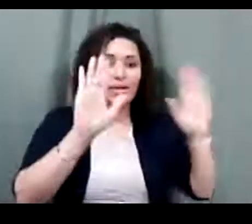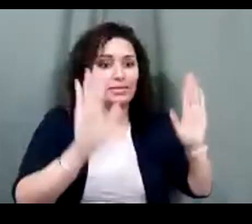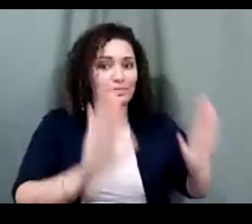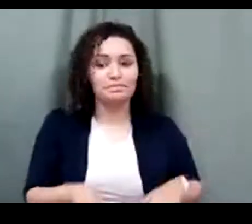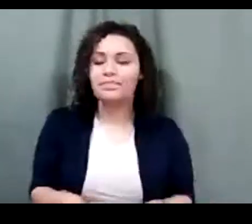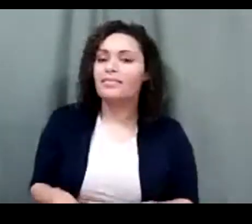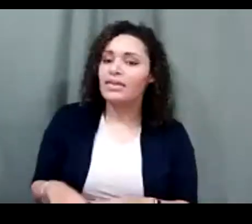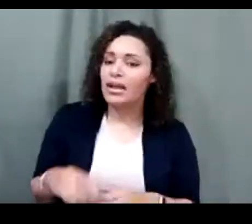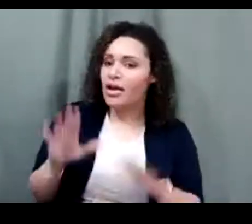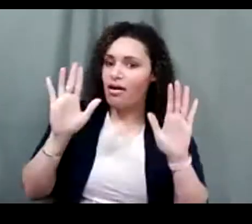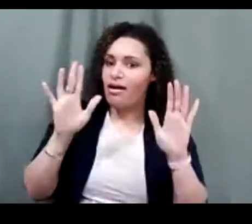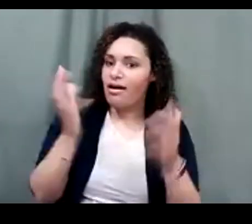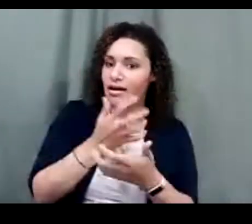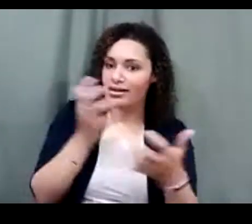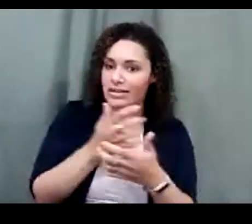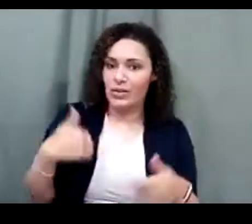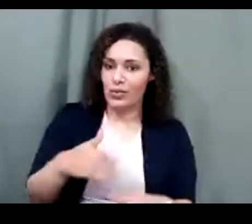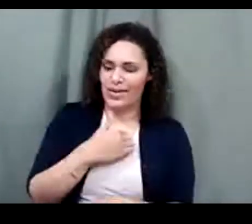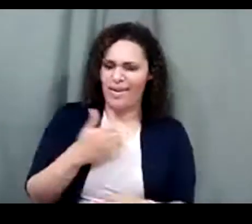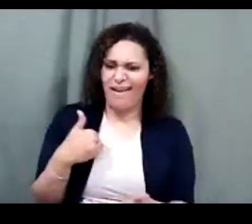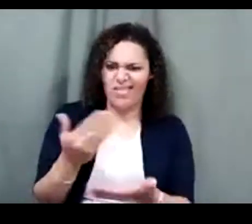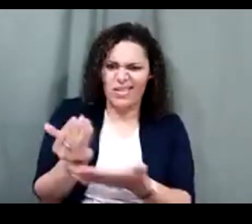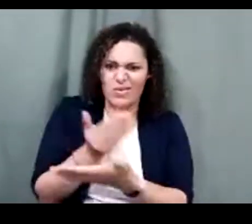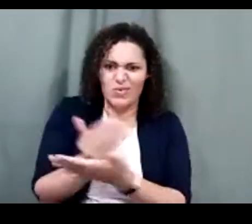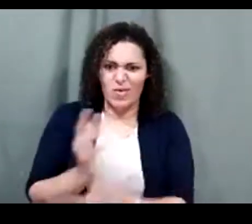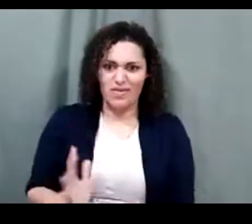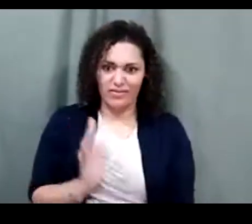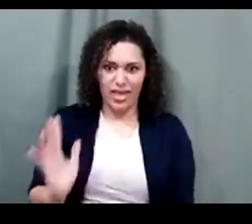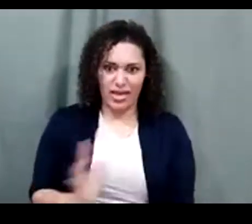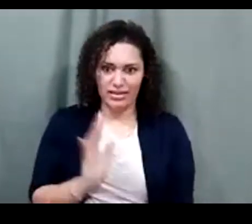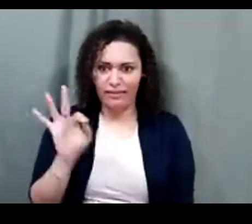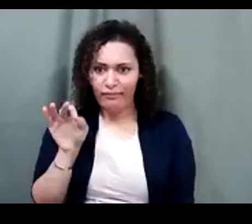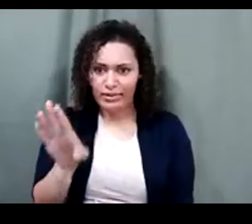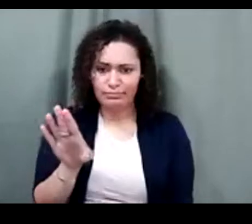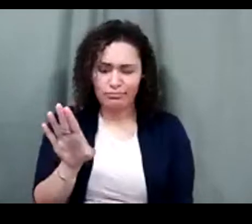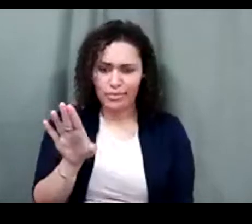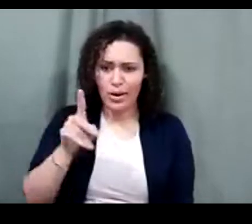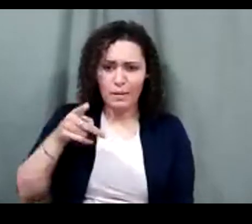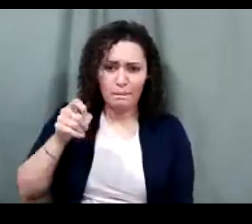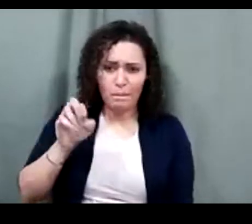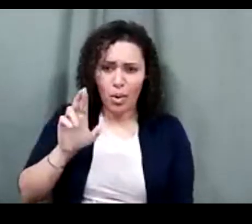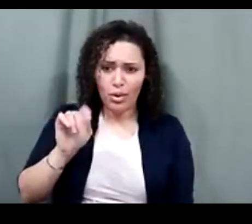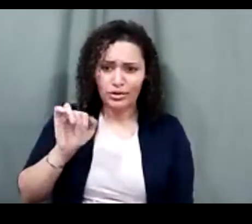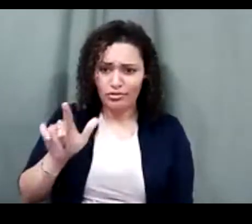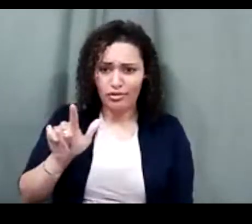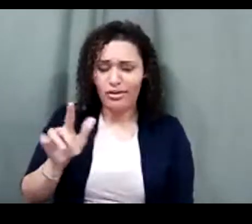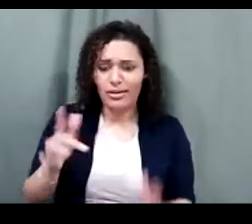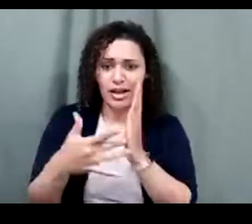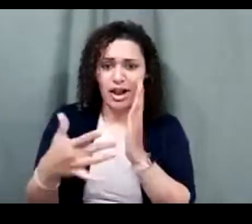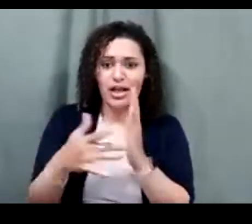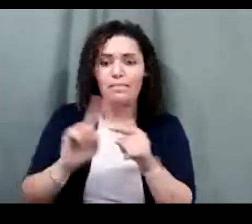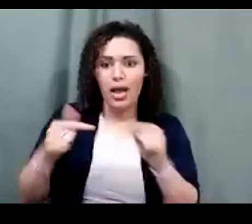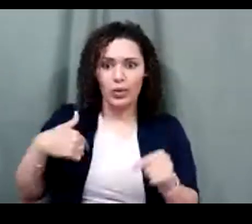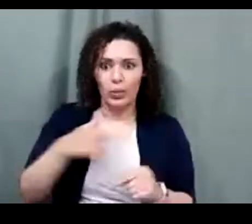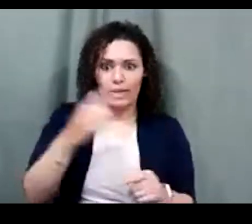we have this fancy new Facebook, I think, portal technology. We probably don't look any different to you, but we can see way more.